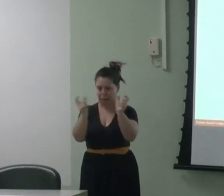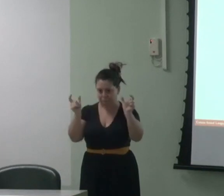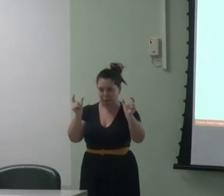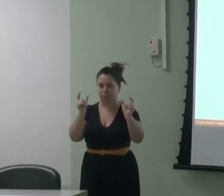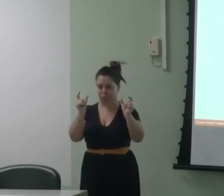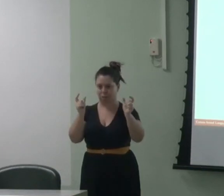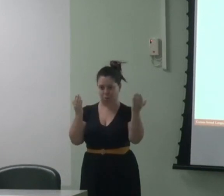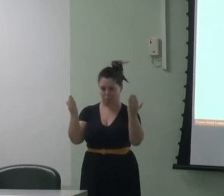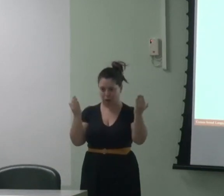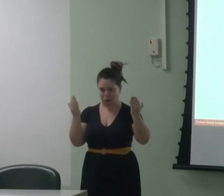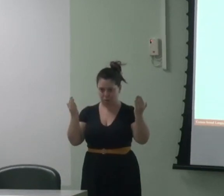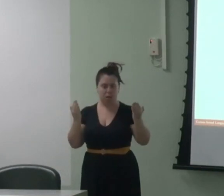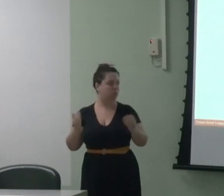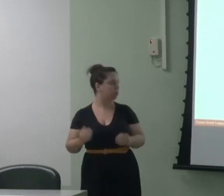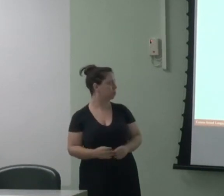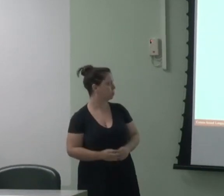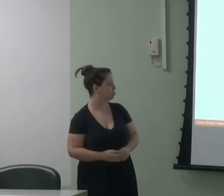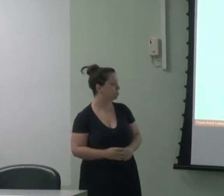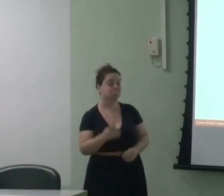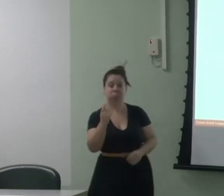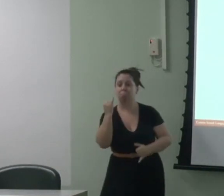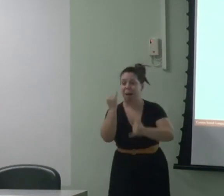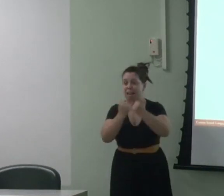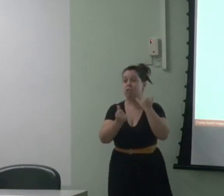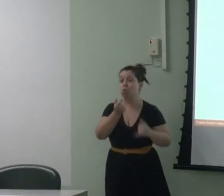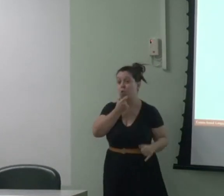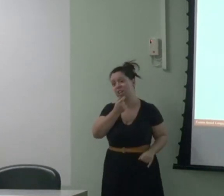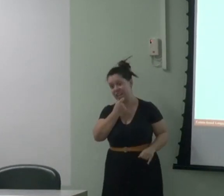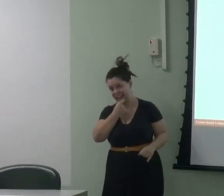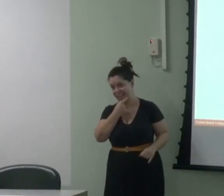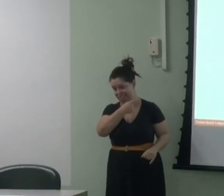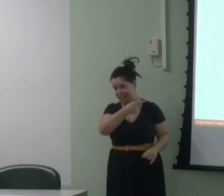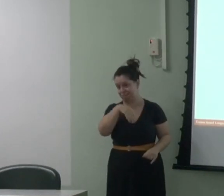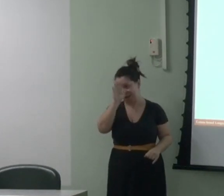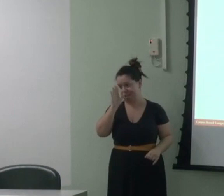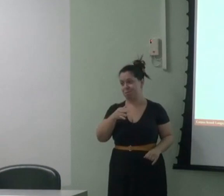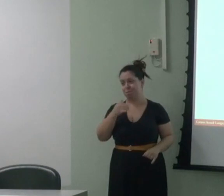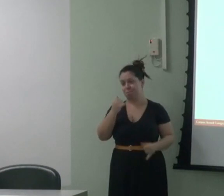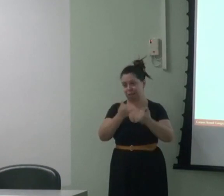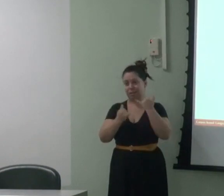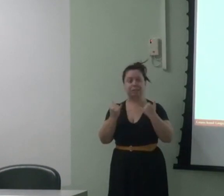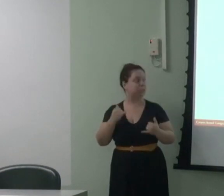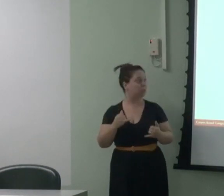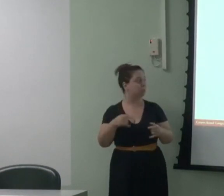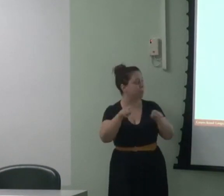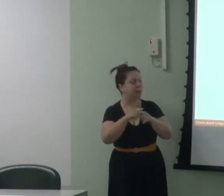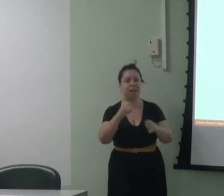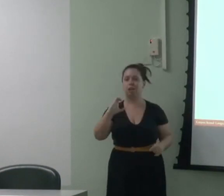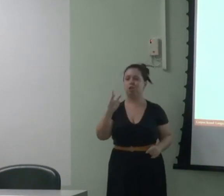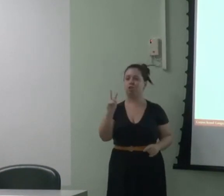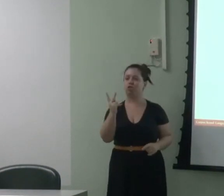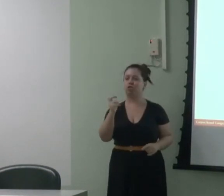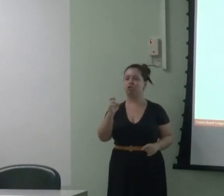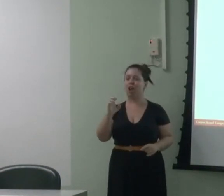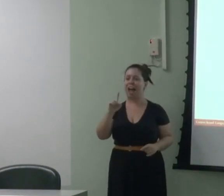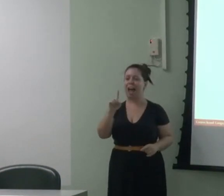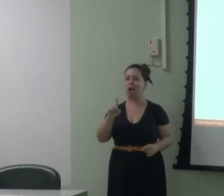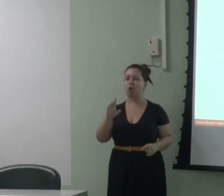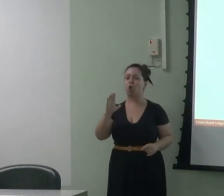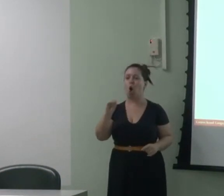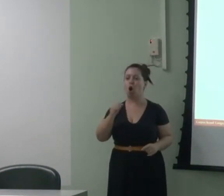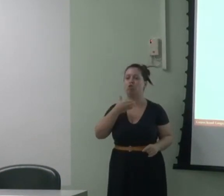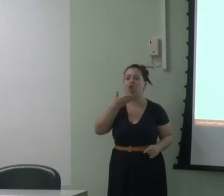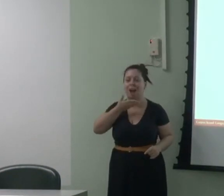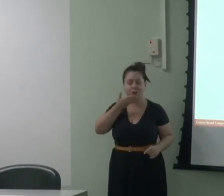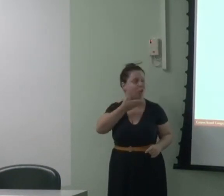differently, closer to English, I would say. And I have also one in Czech, Pes byl honěn kočkou,